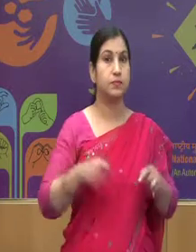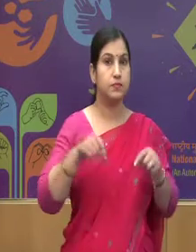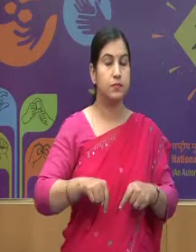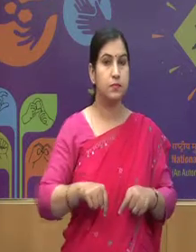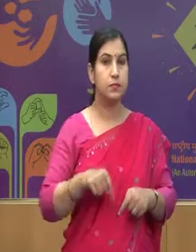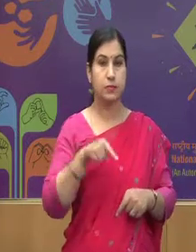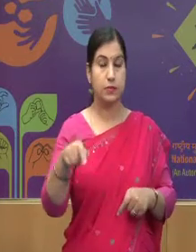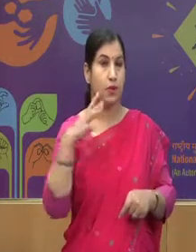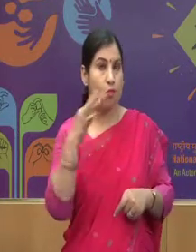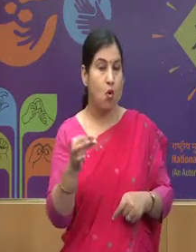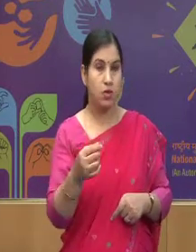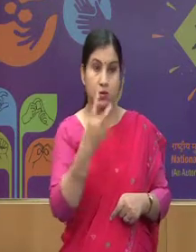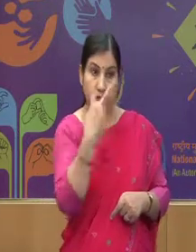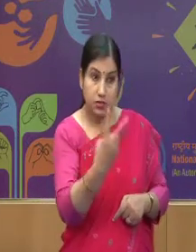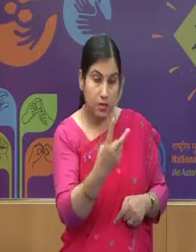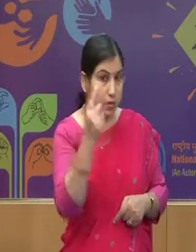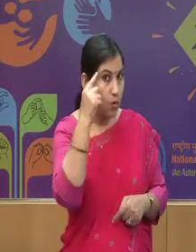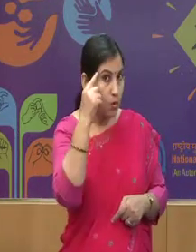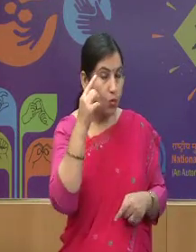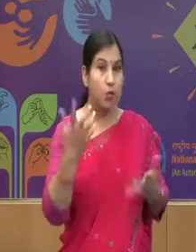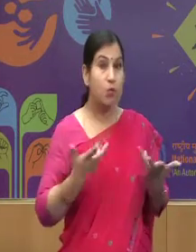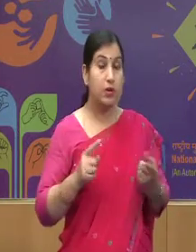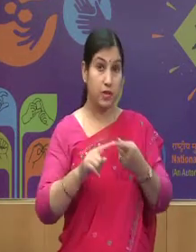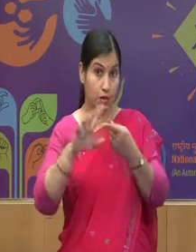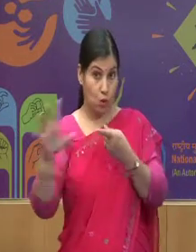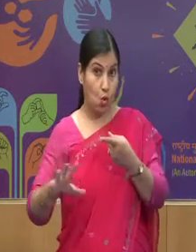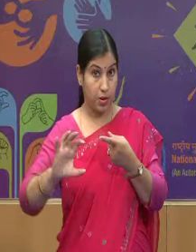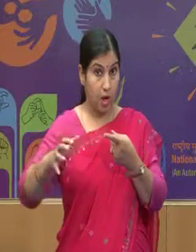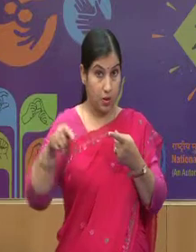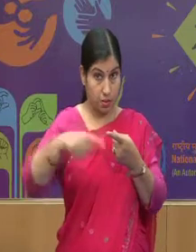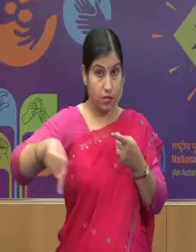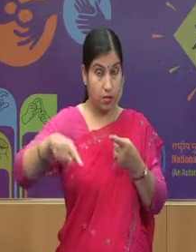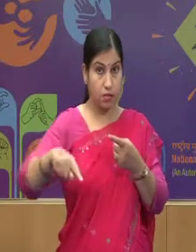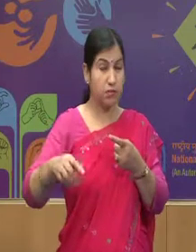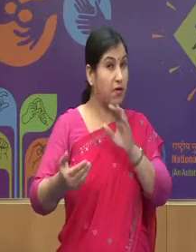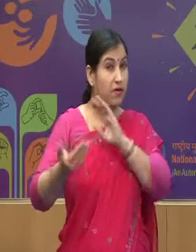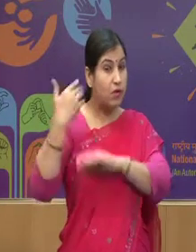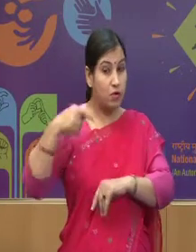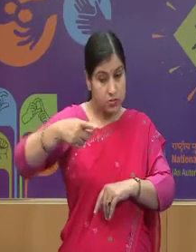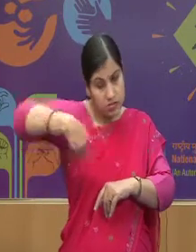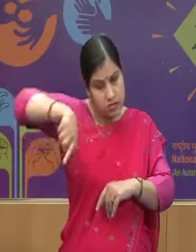Here it becomes important to note that the European nations kept fighting among